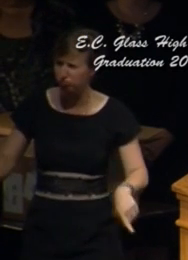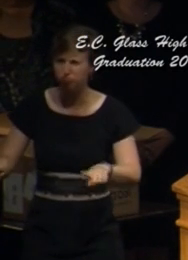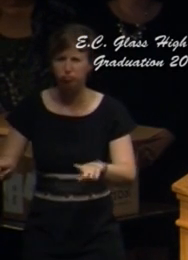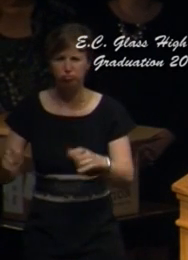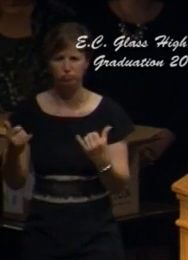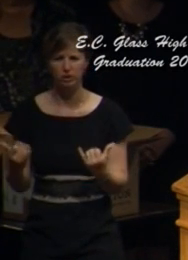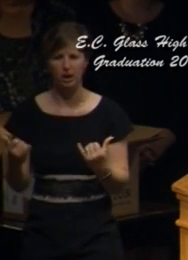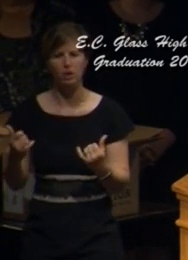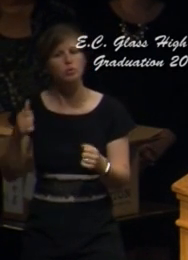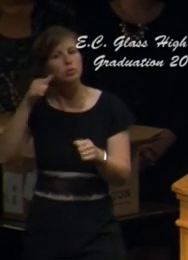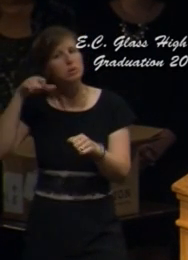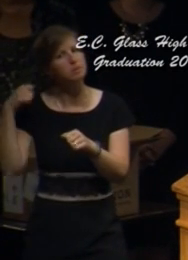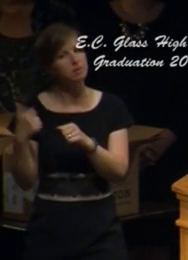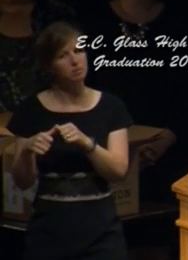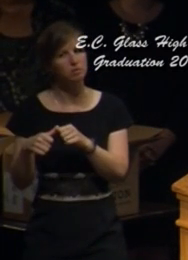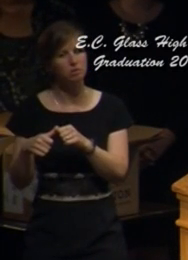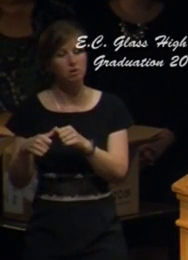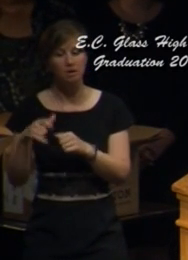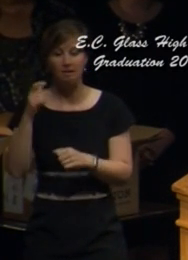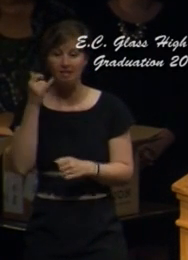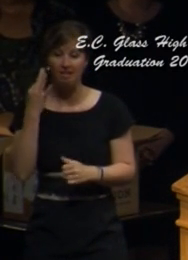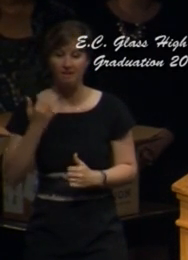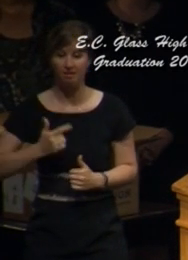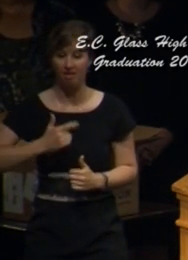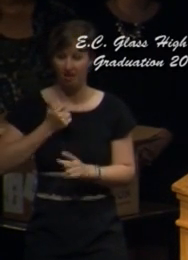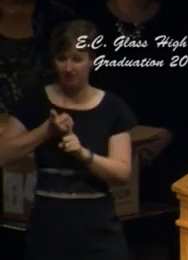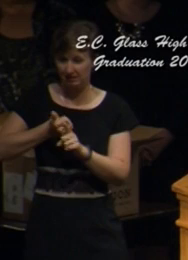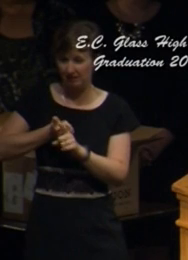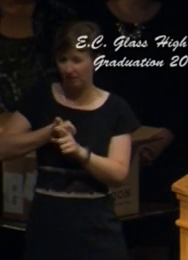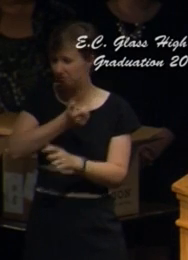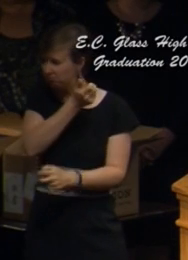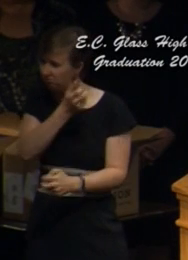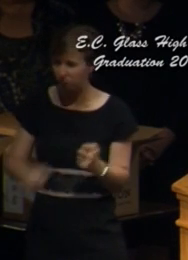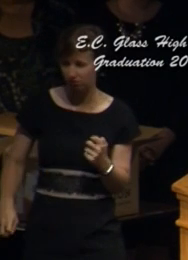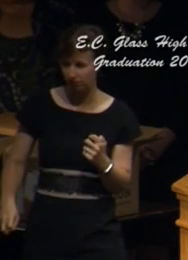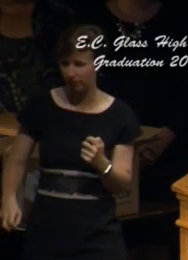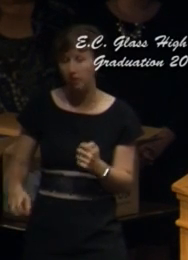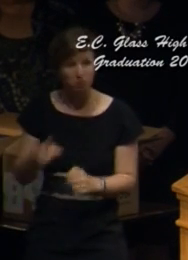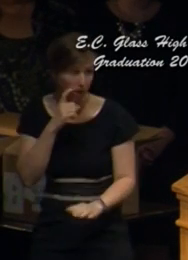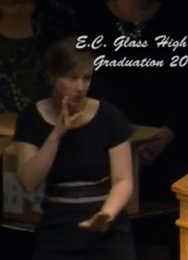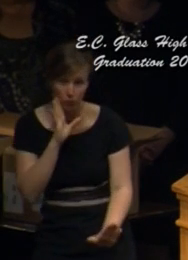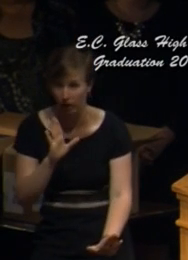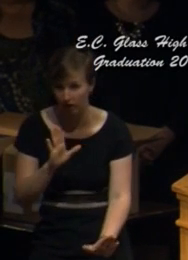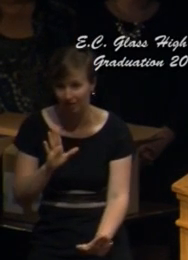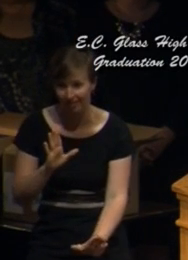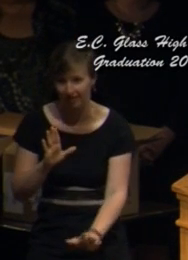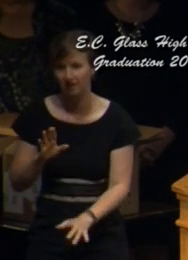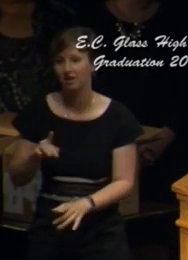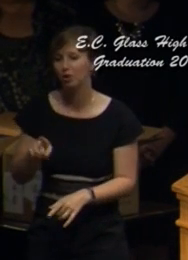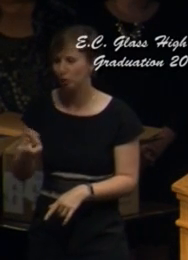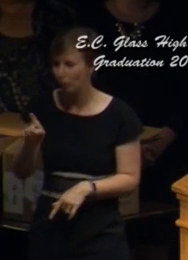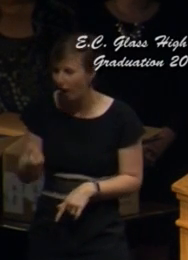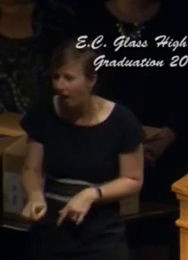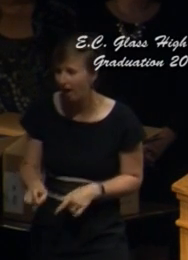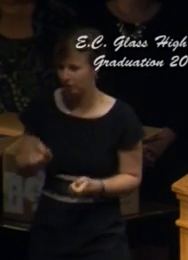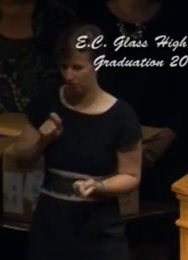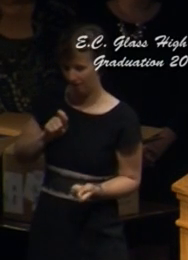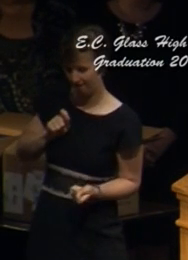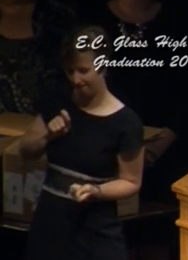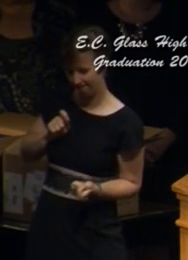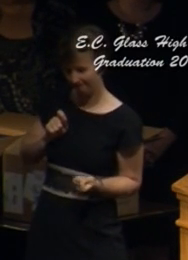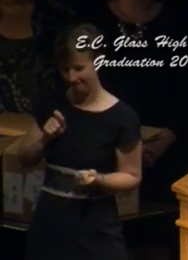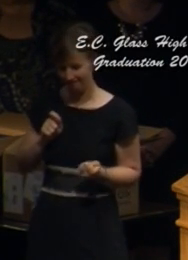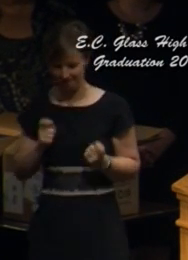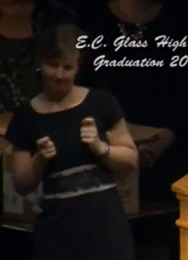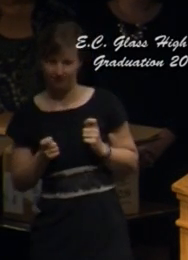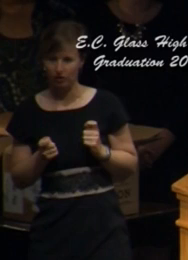today to remember that when life gets tough, because it will, you must adjust